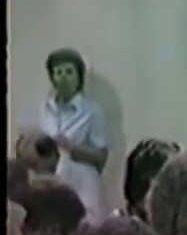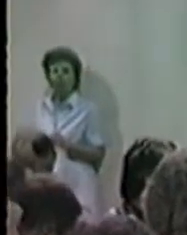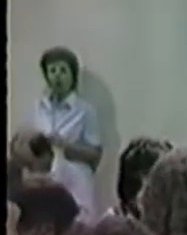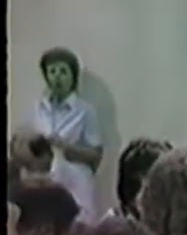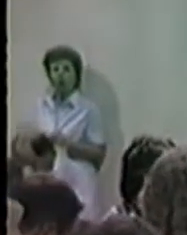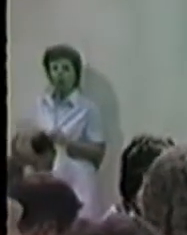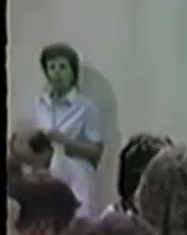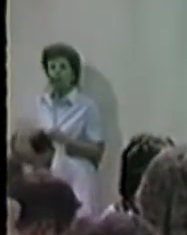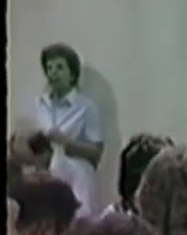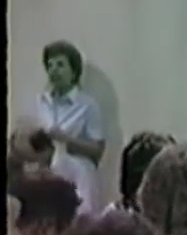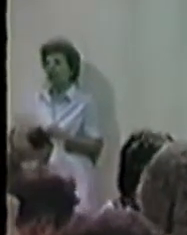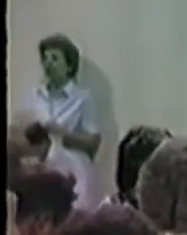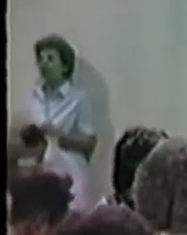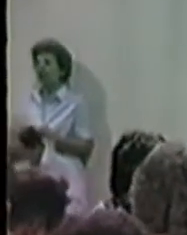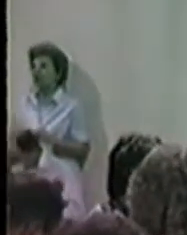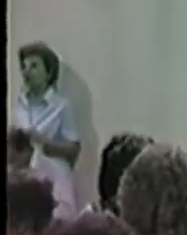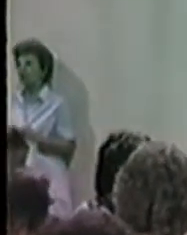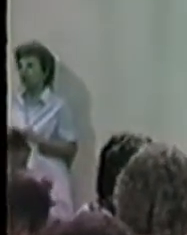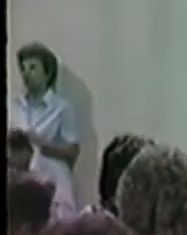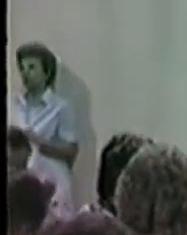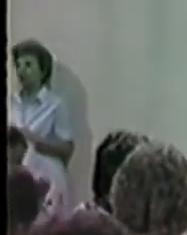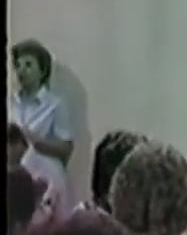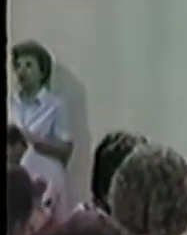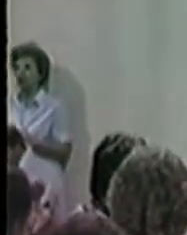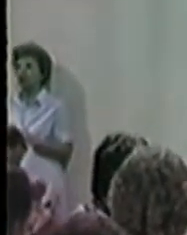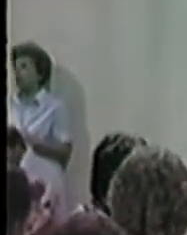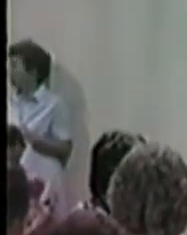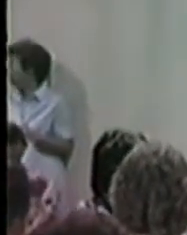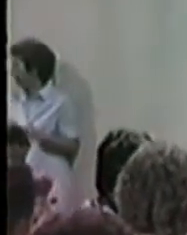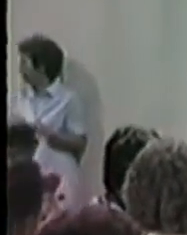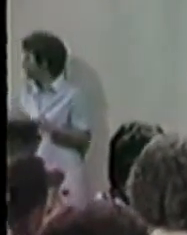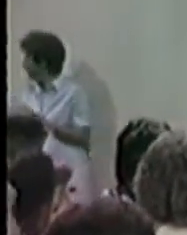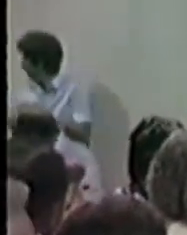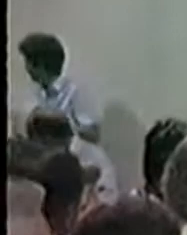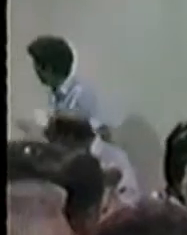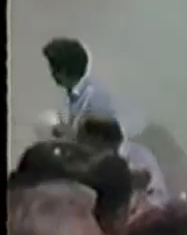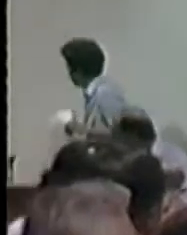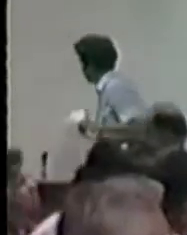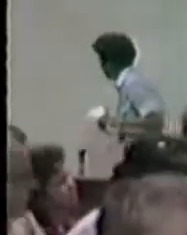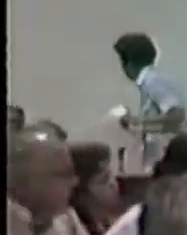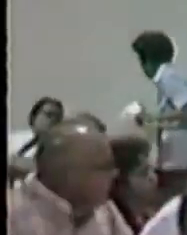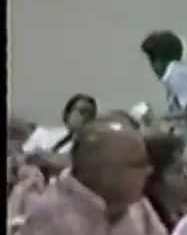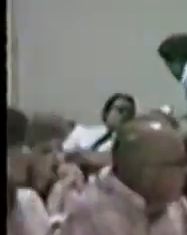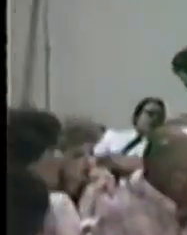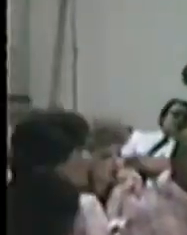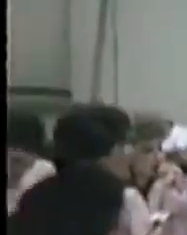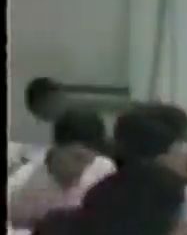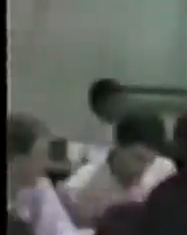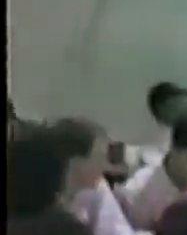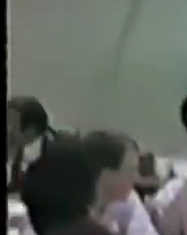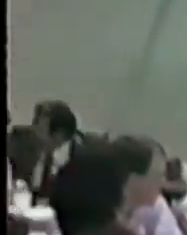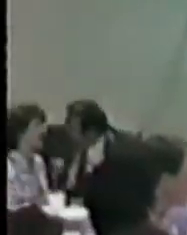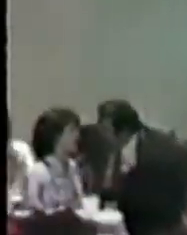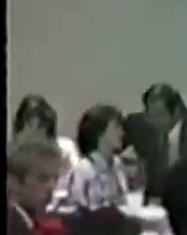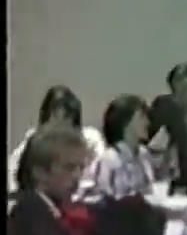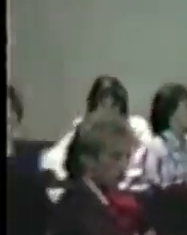to be in that number. When the saints go marching in,